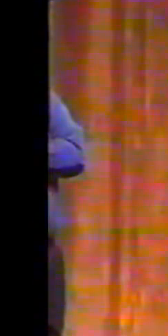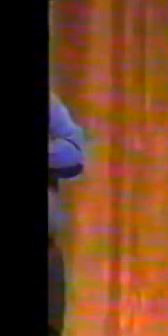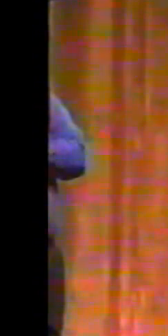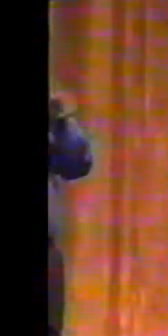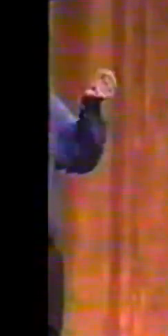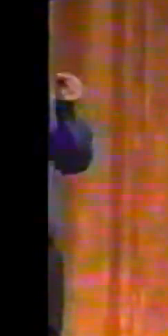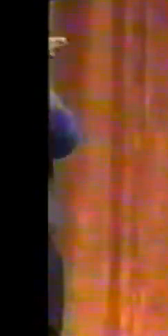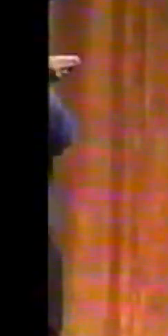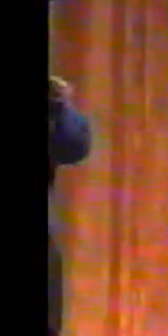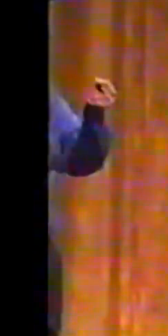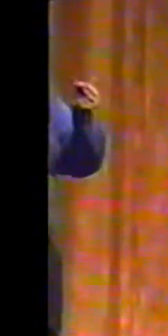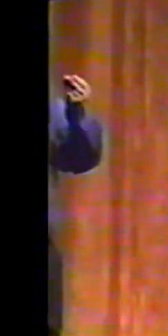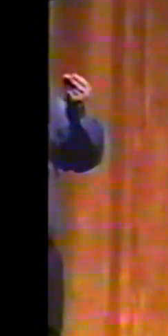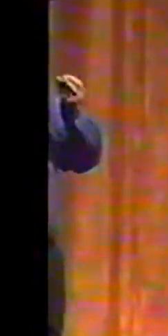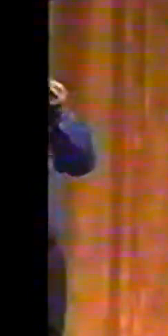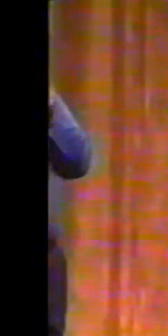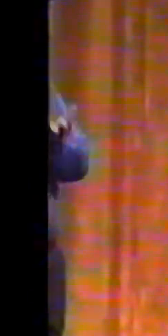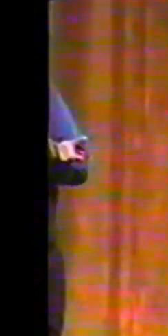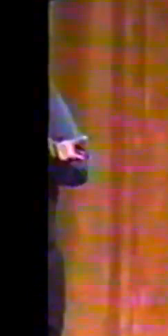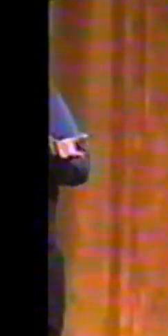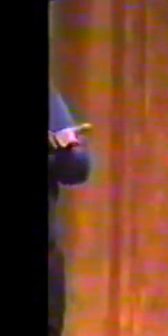try to make sure that people